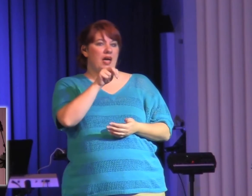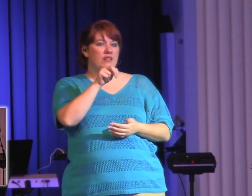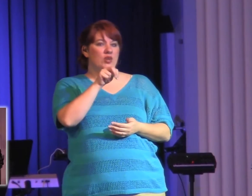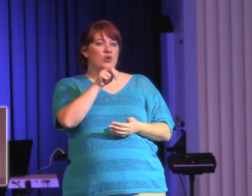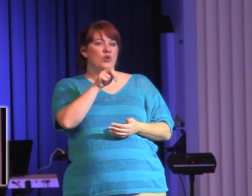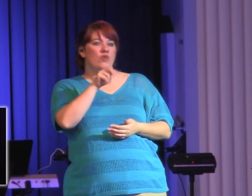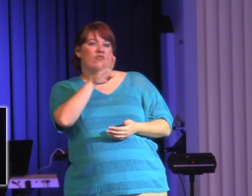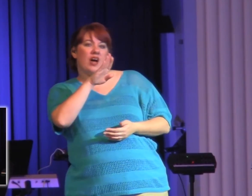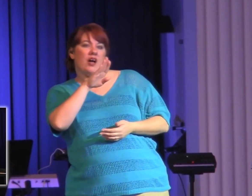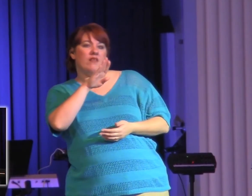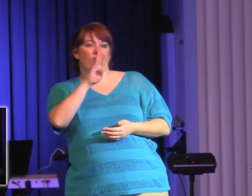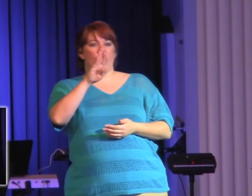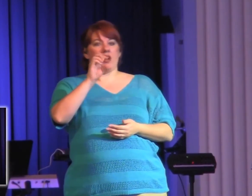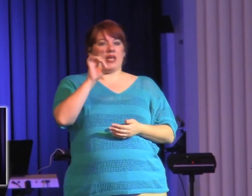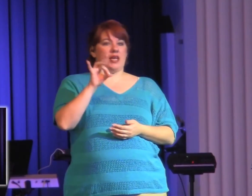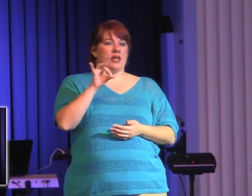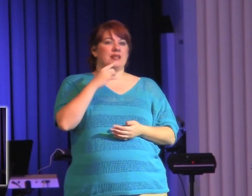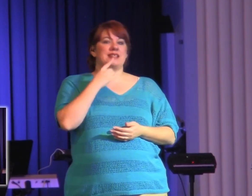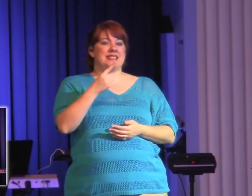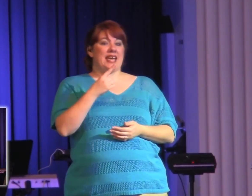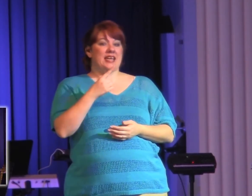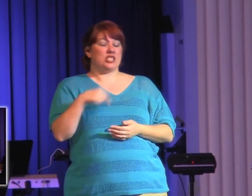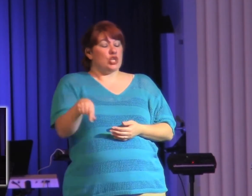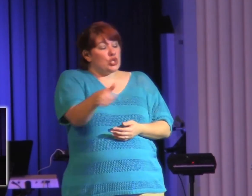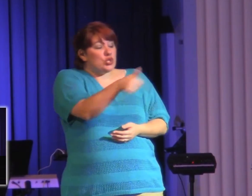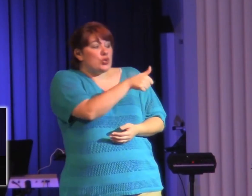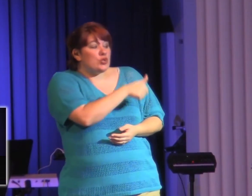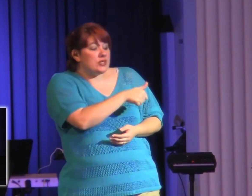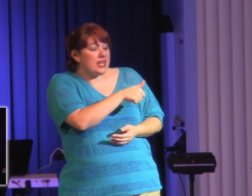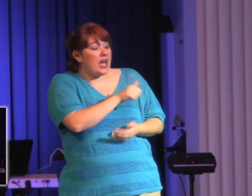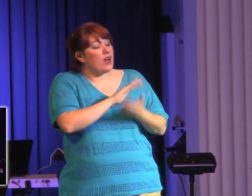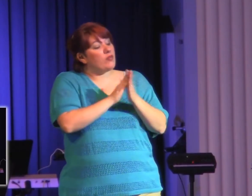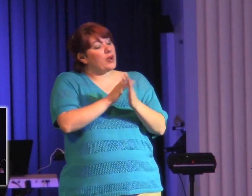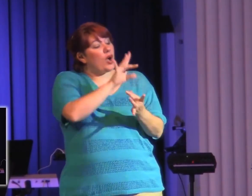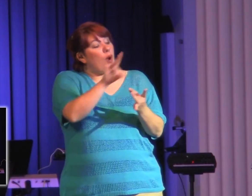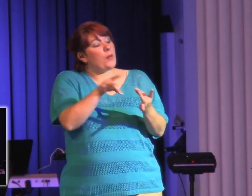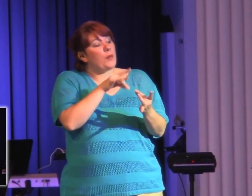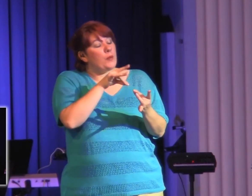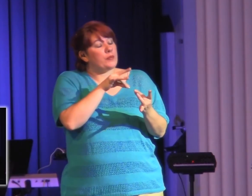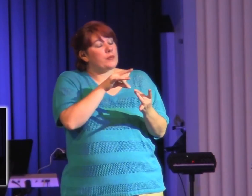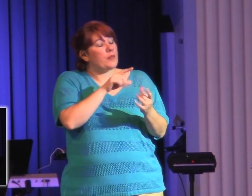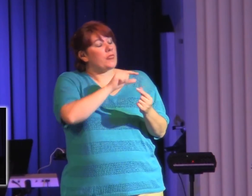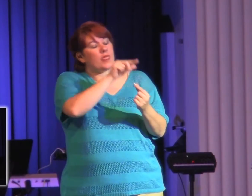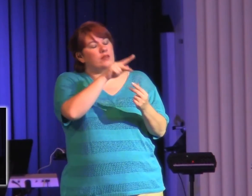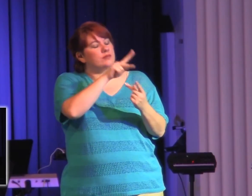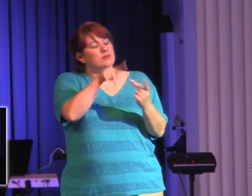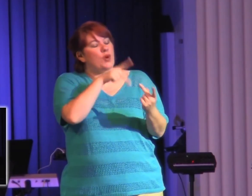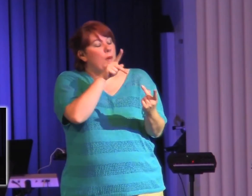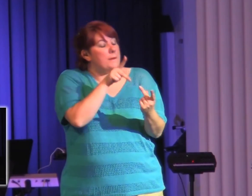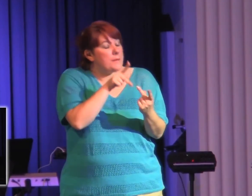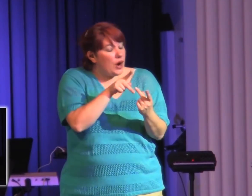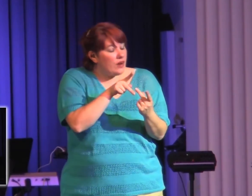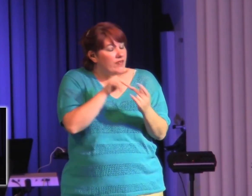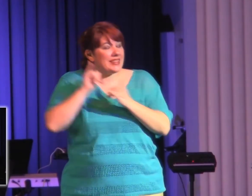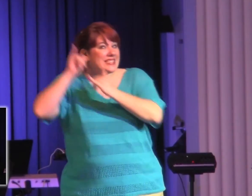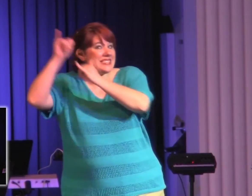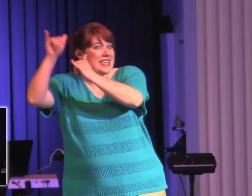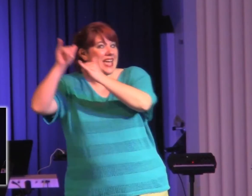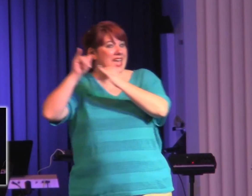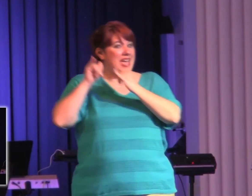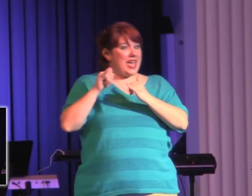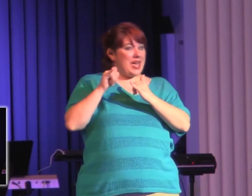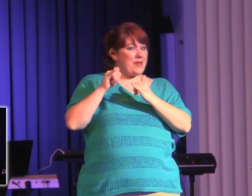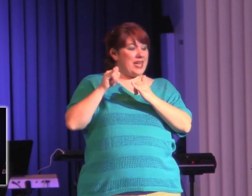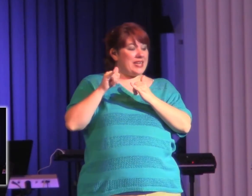Father is perfect. So I'm here today to lay out a standard of how we should live our lives. We should live our